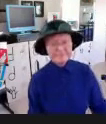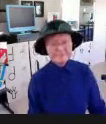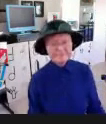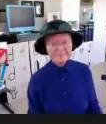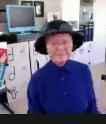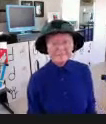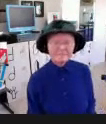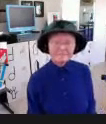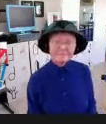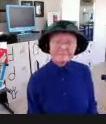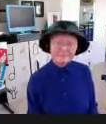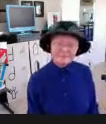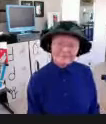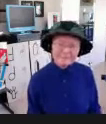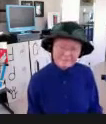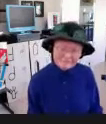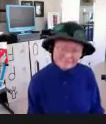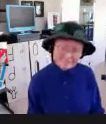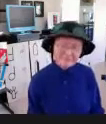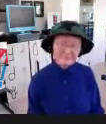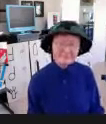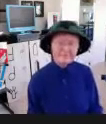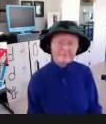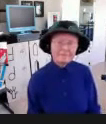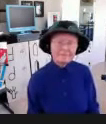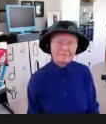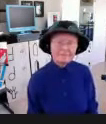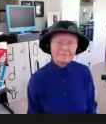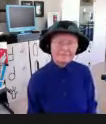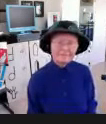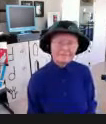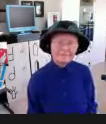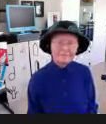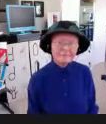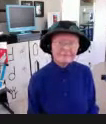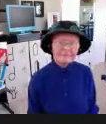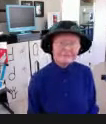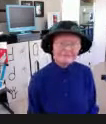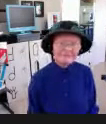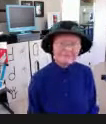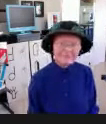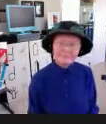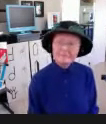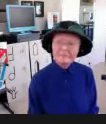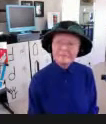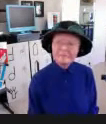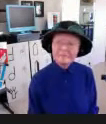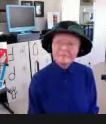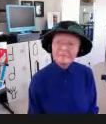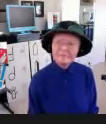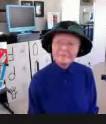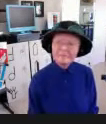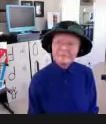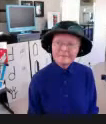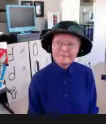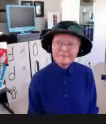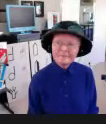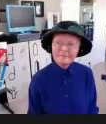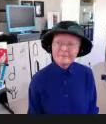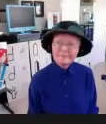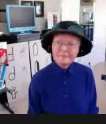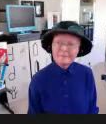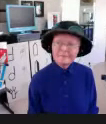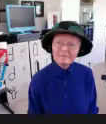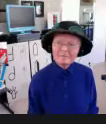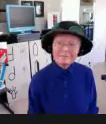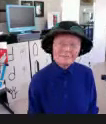has about 600, but the range is from 10 to 1,170. All the signers that we used,